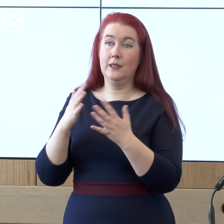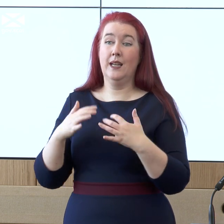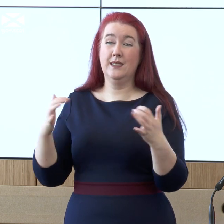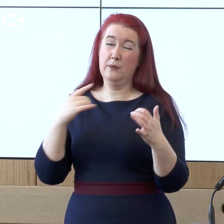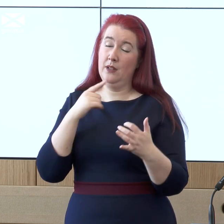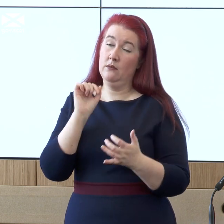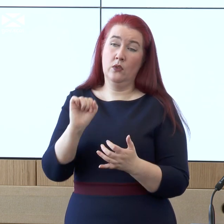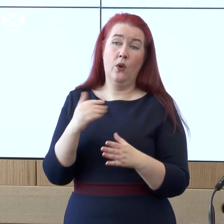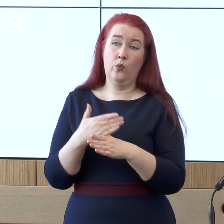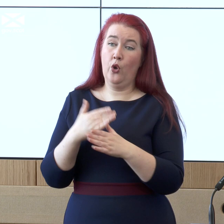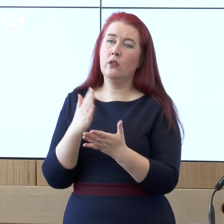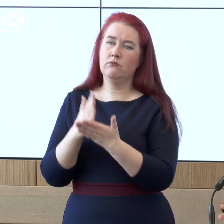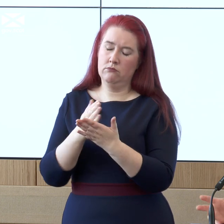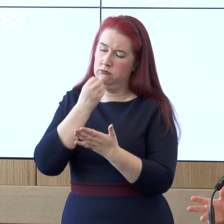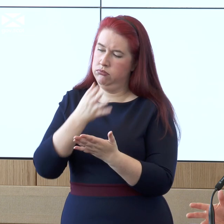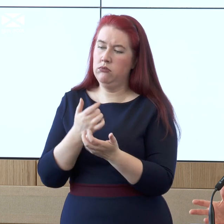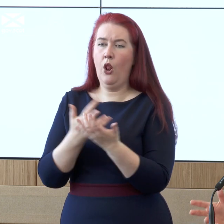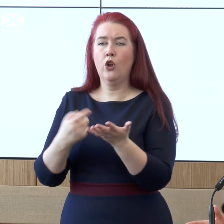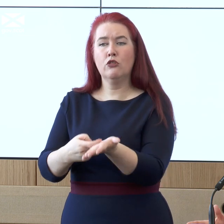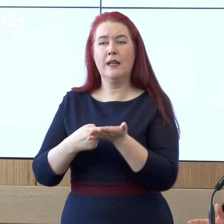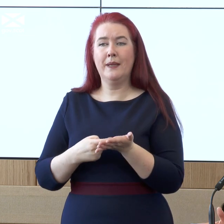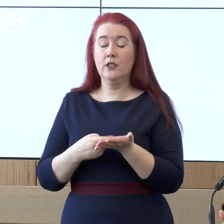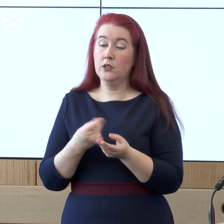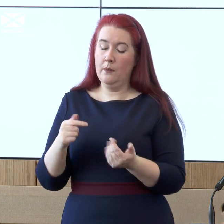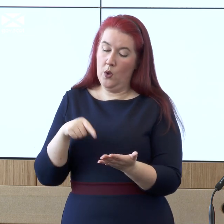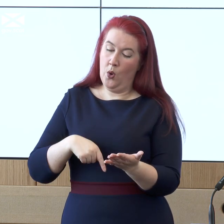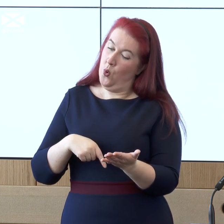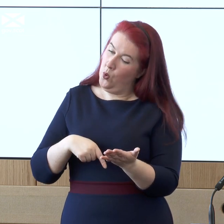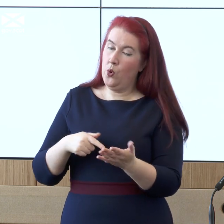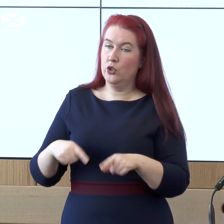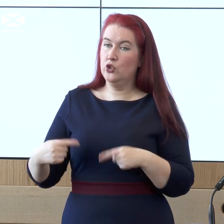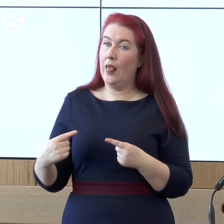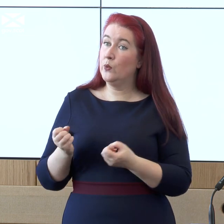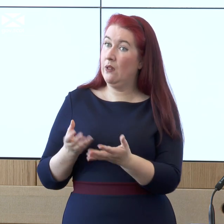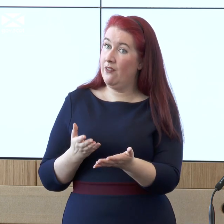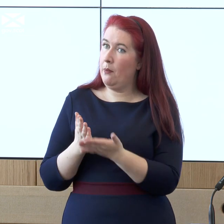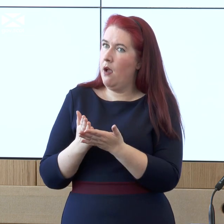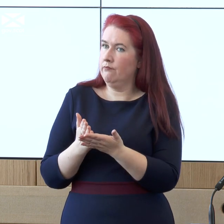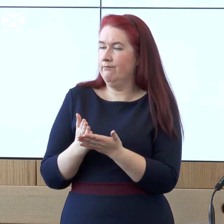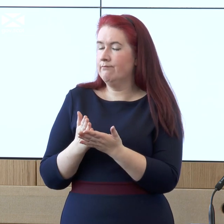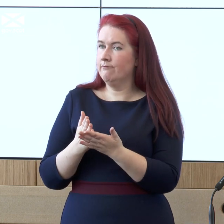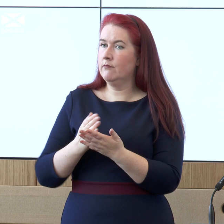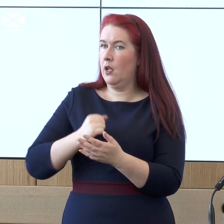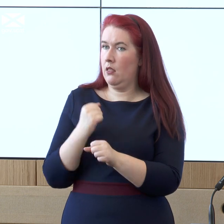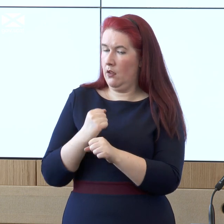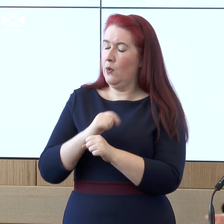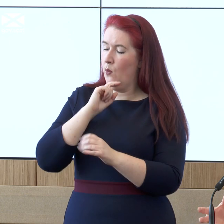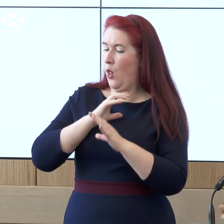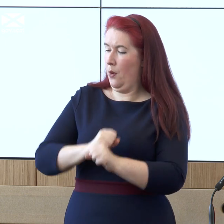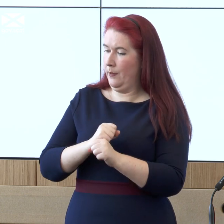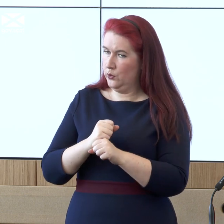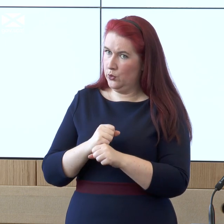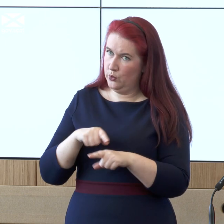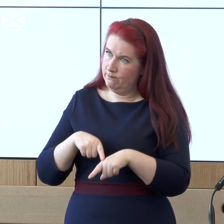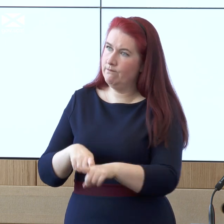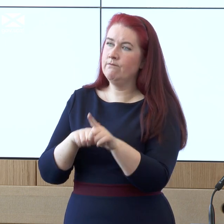work was. Lots of recommendations, some of them quite challenging for us to deliver, but a real commitment on the part of the government to taking them forward, because the